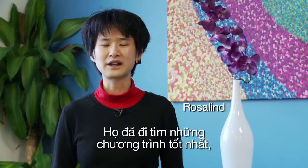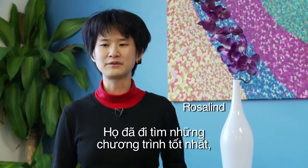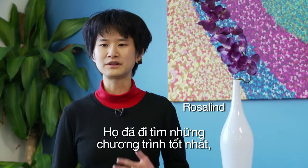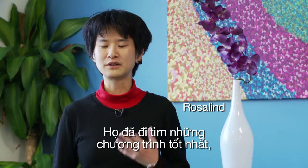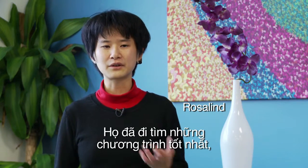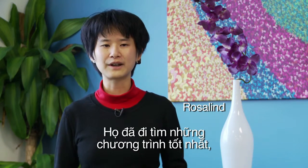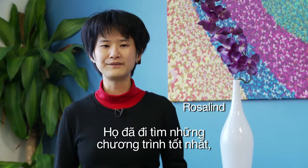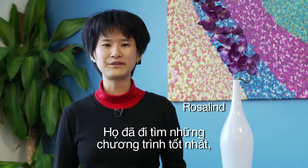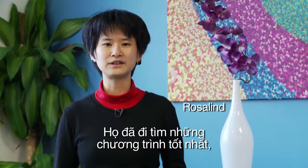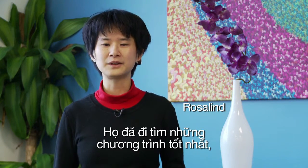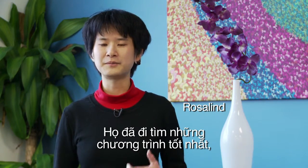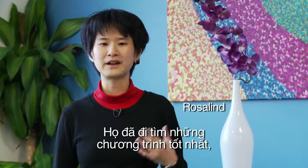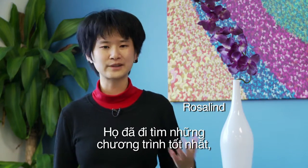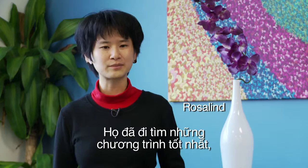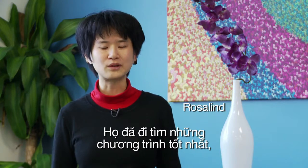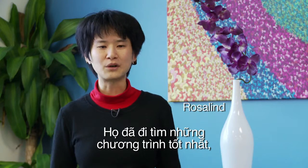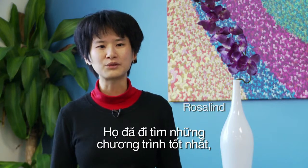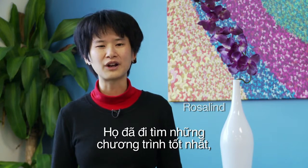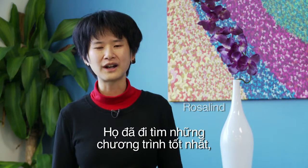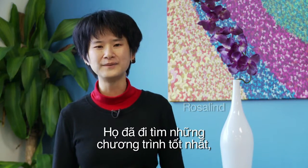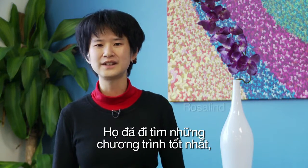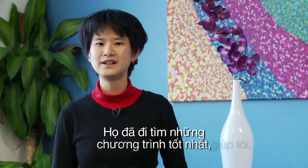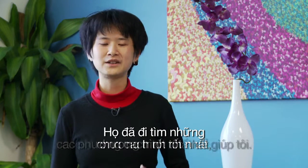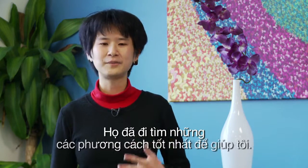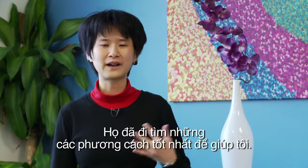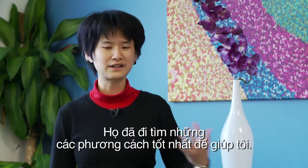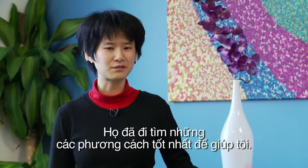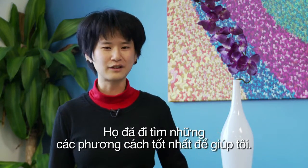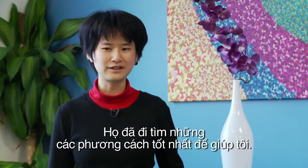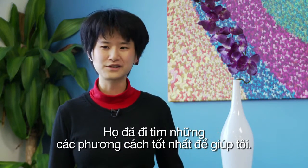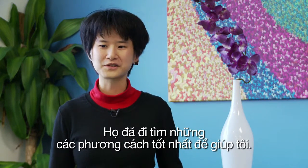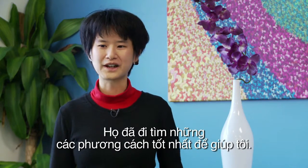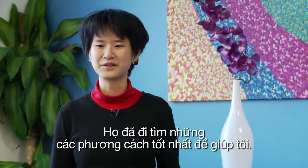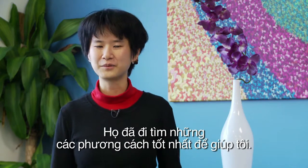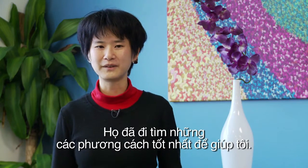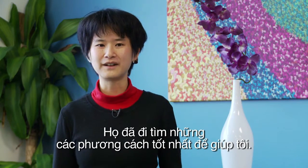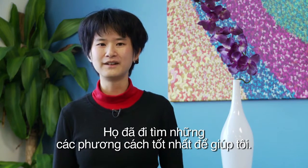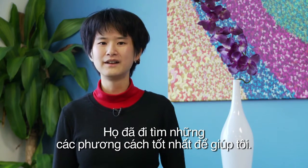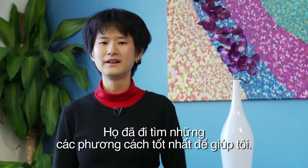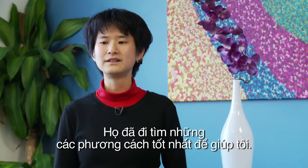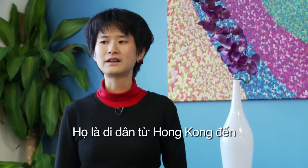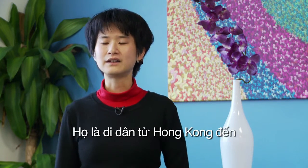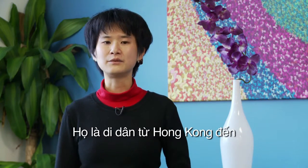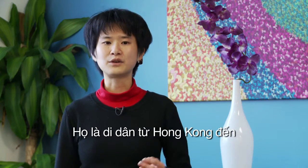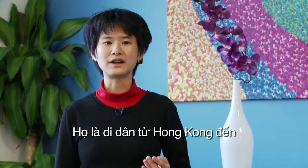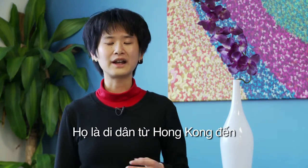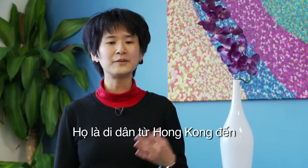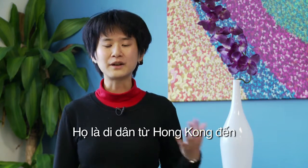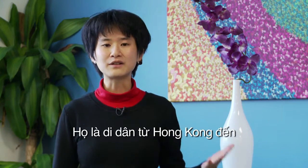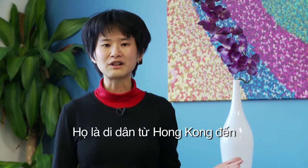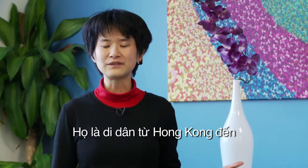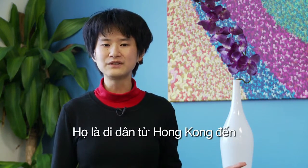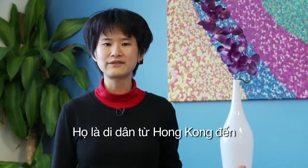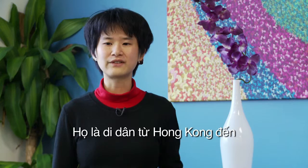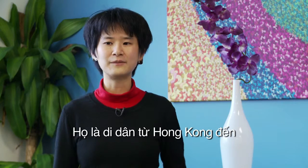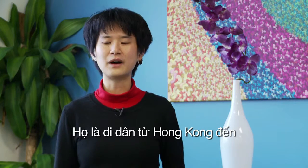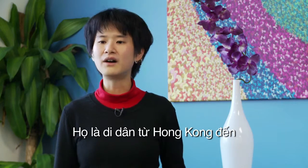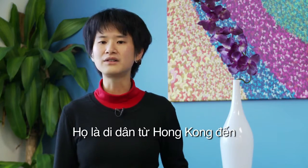They were looking for the best programs, the best ways to help me. They were immigrants from Hong